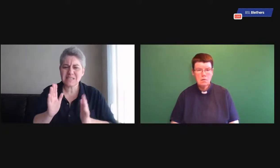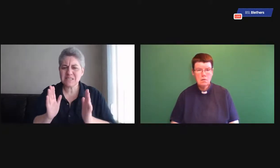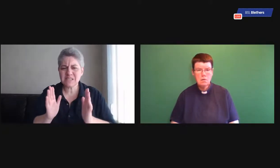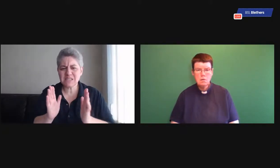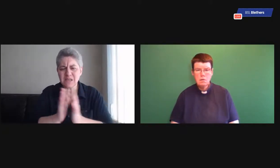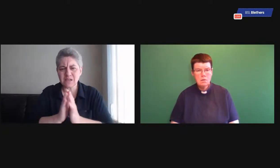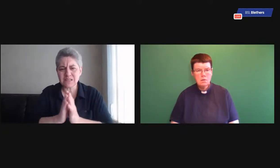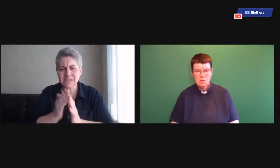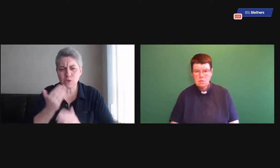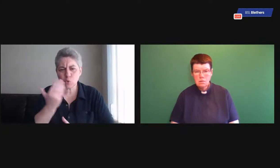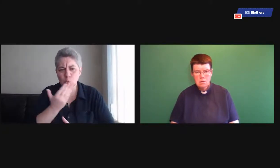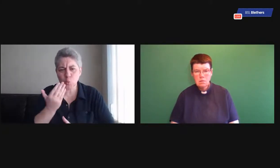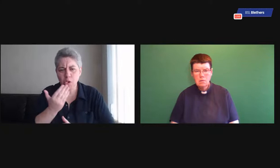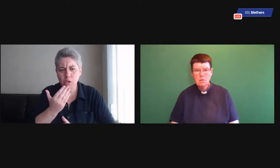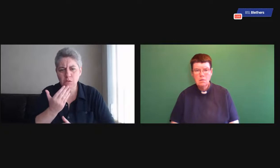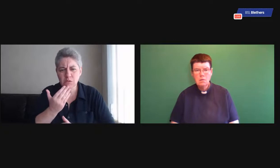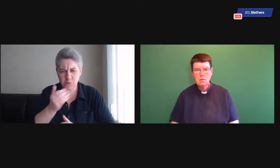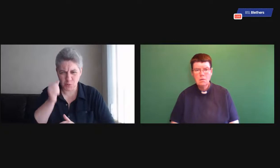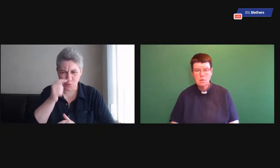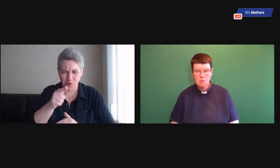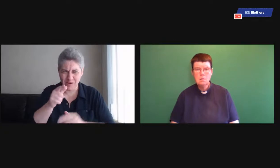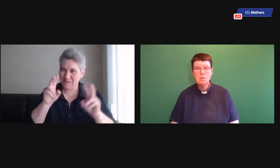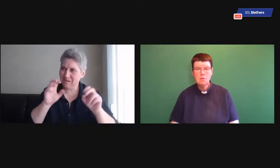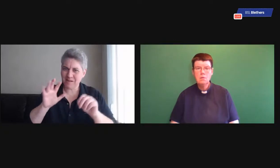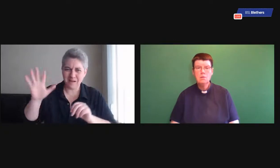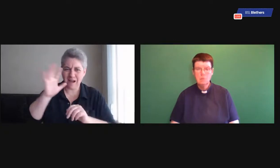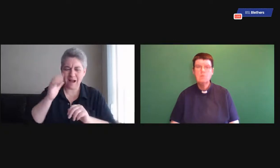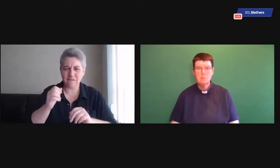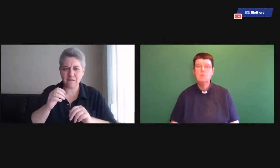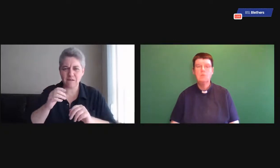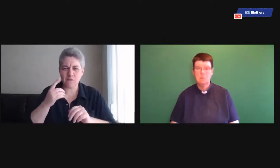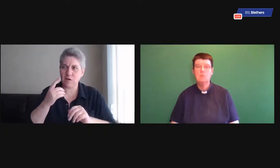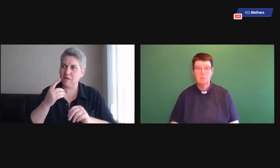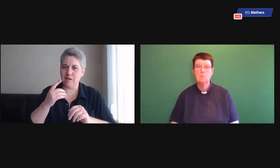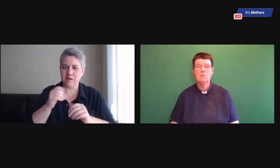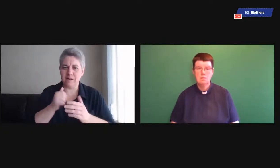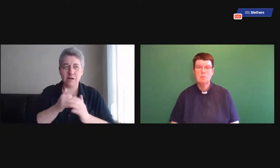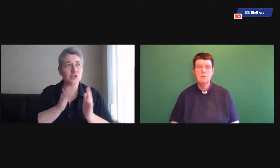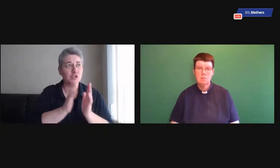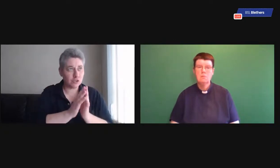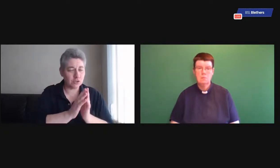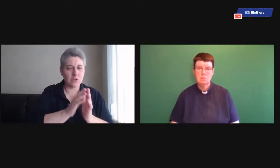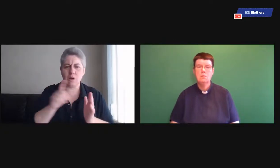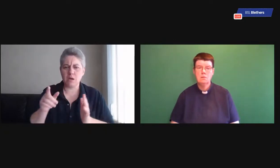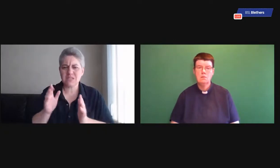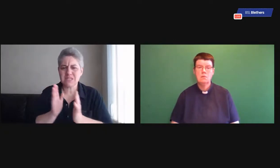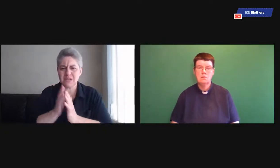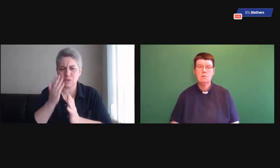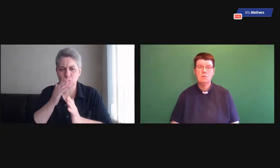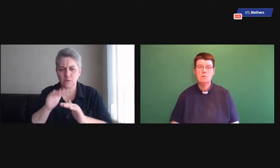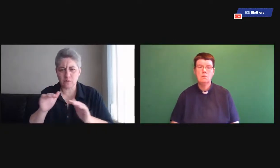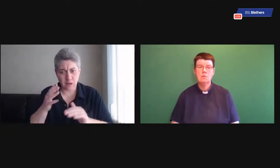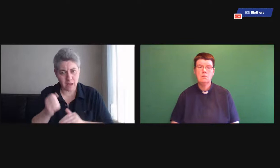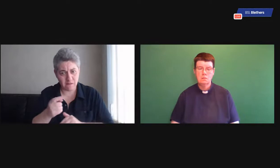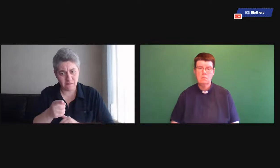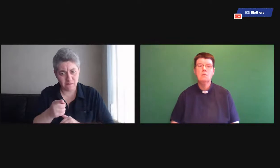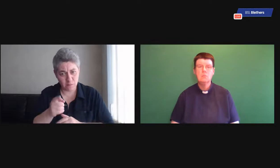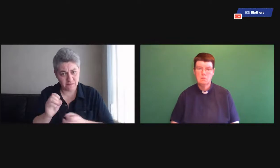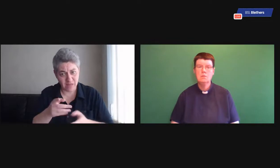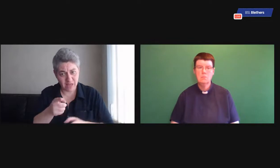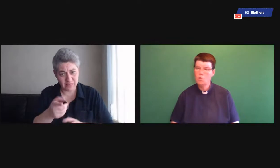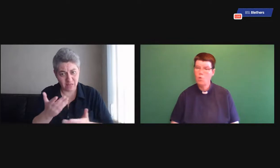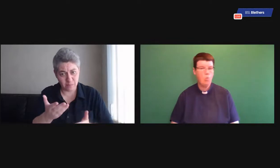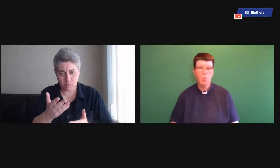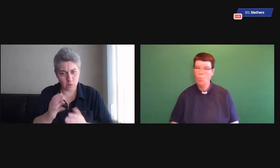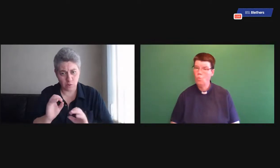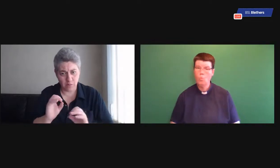provide like like a Sunday school thing? Do you remember when you were small, for the children, you go to church and then